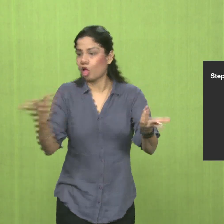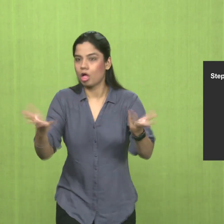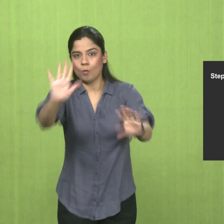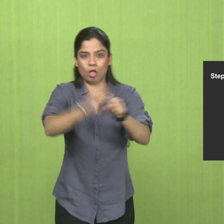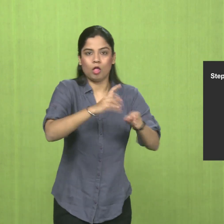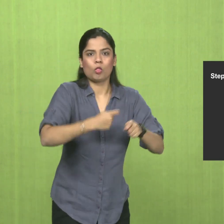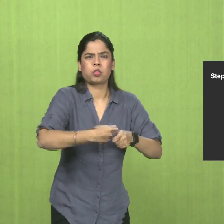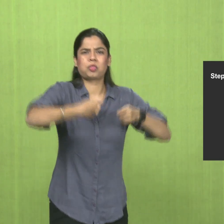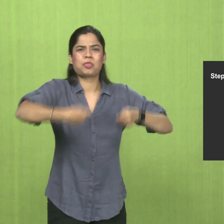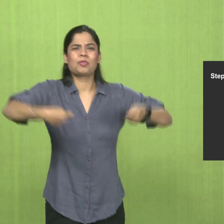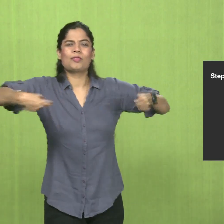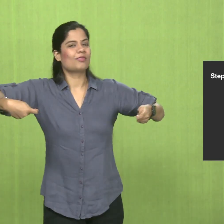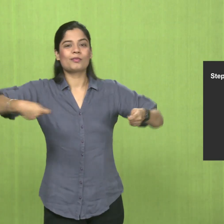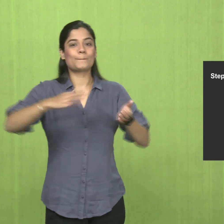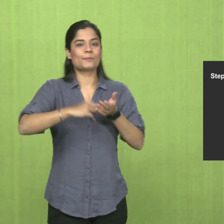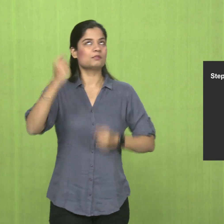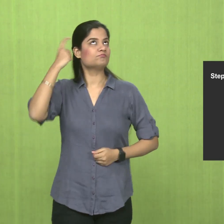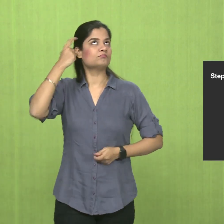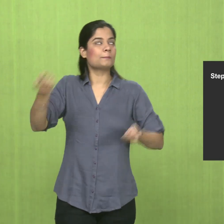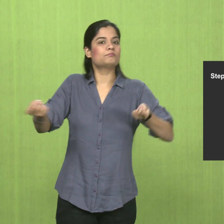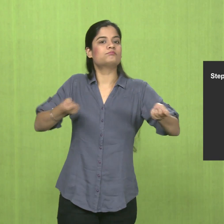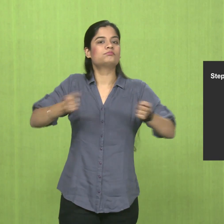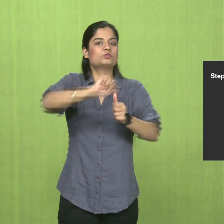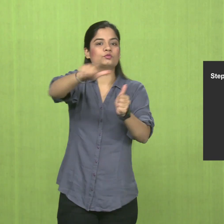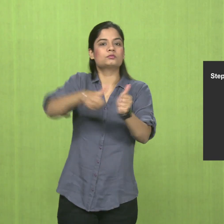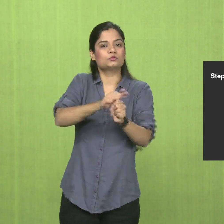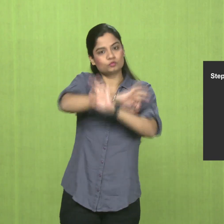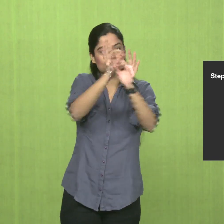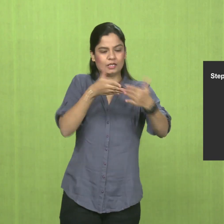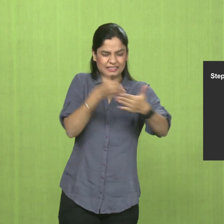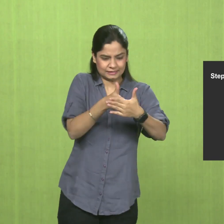of changes or cancellations. So, controlling helps in